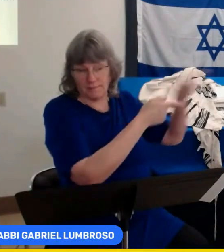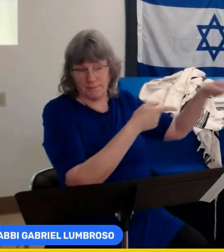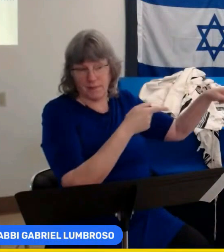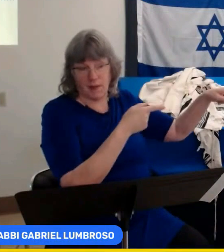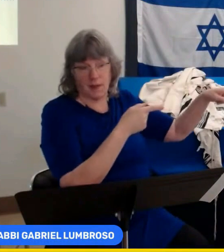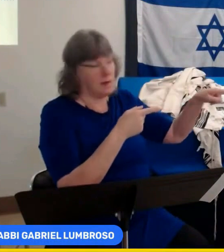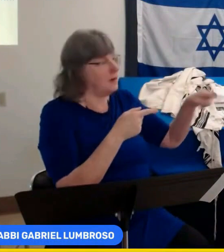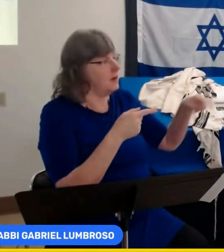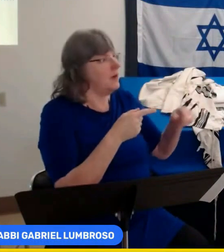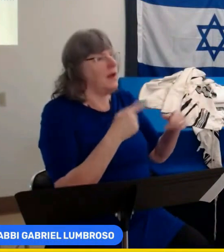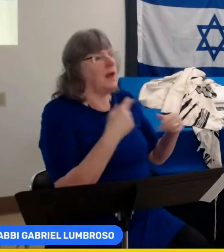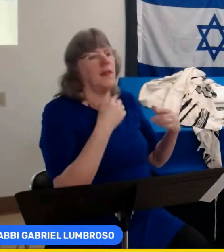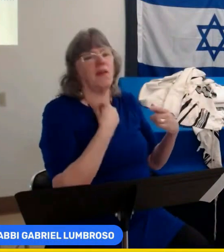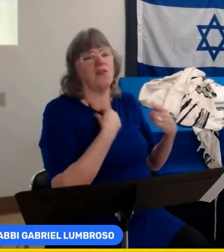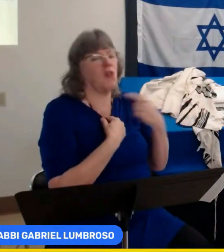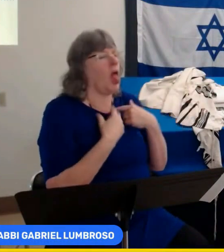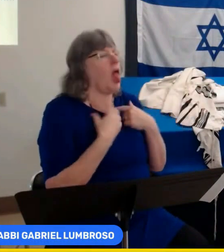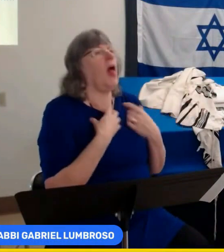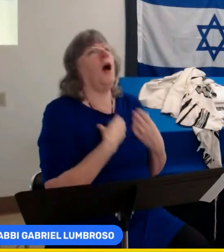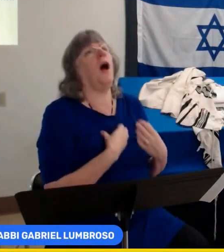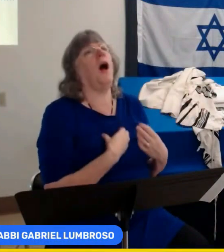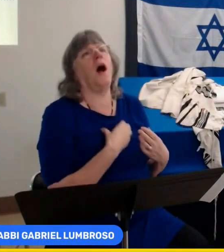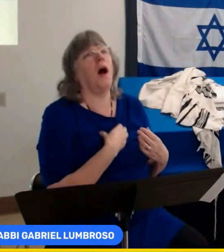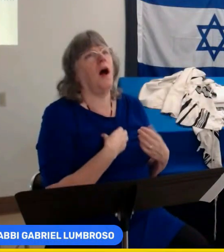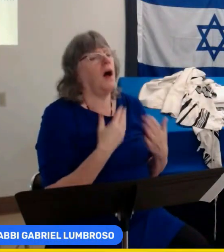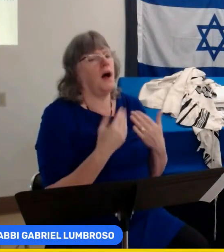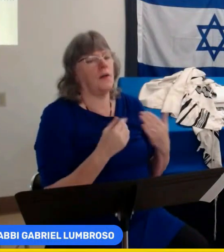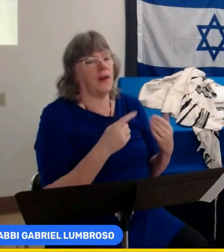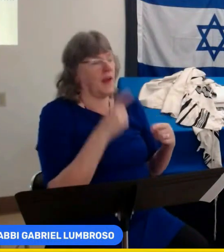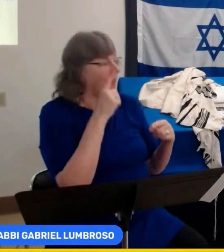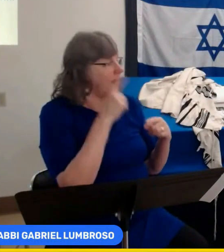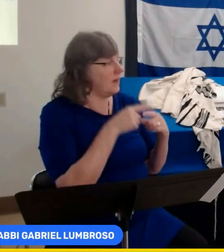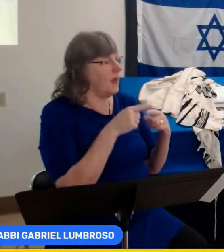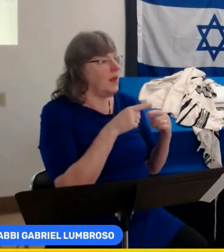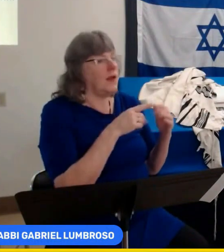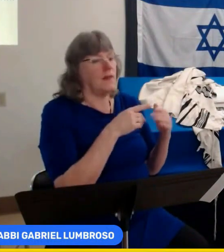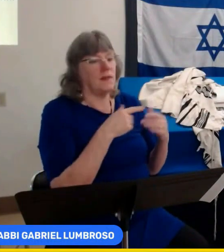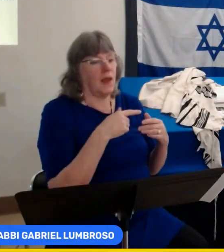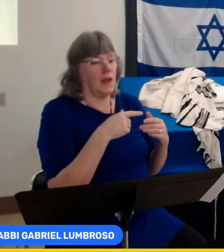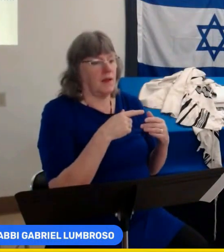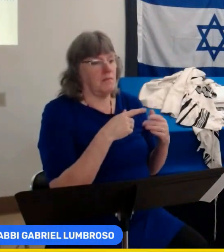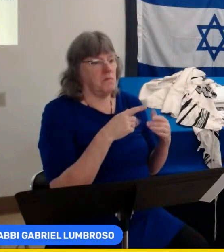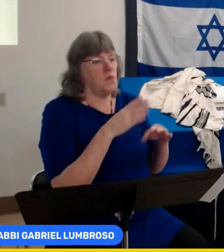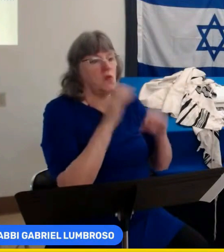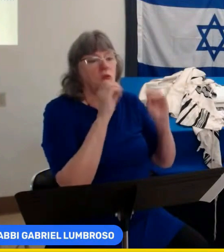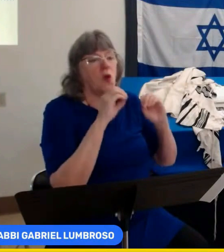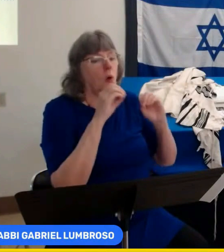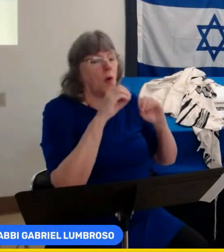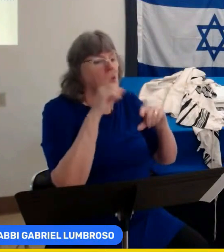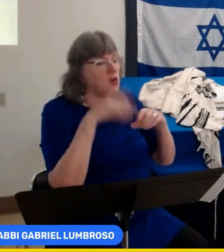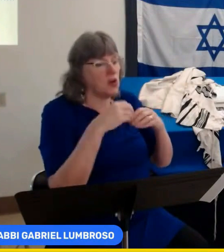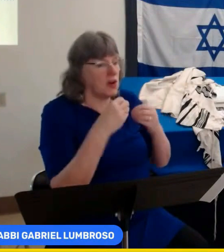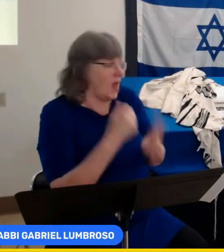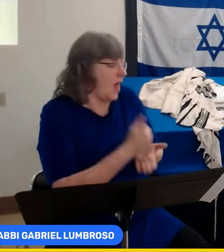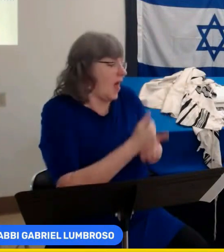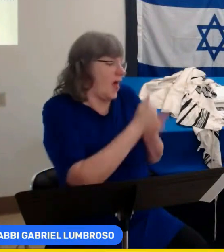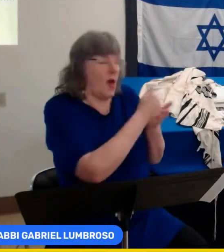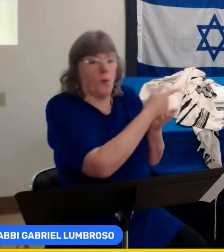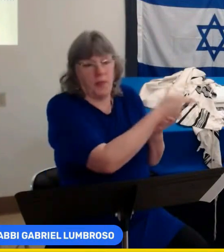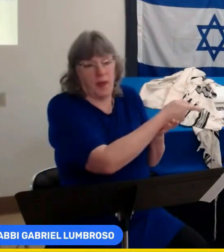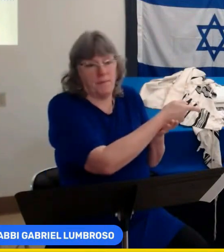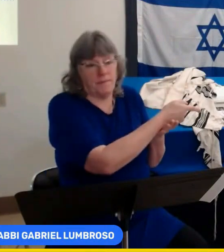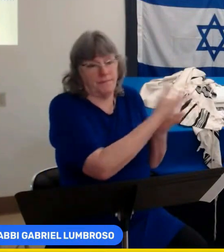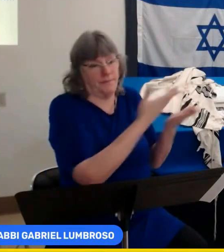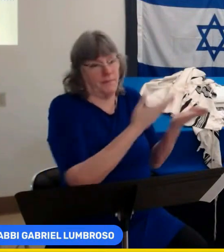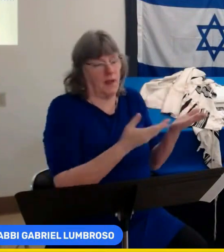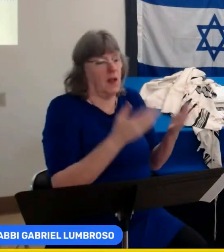and they were starving, they couldn't count on people in Jerusalem to throw food at them, to help them, and so they were in between a rock and a